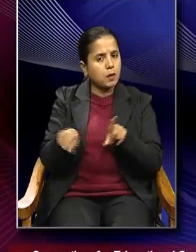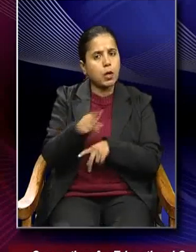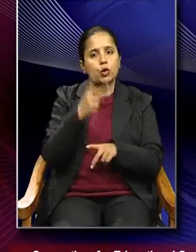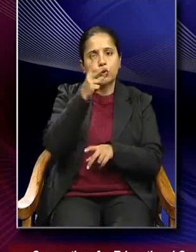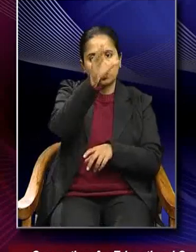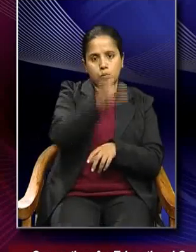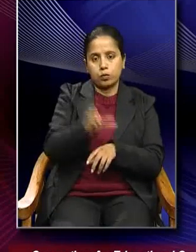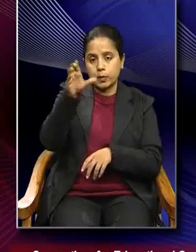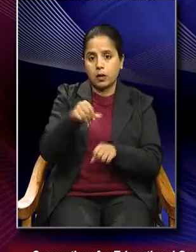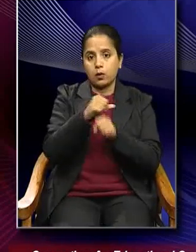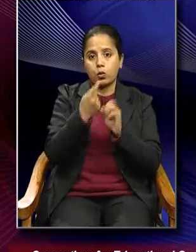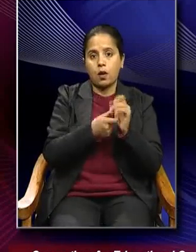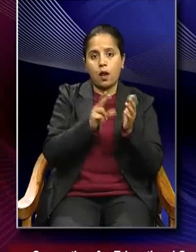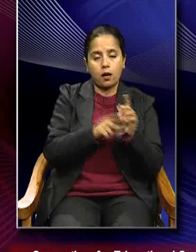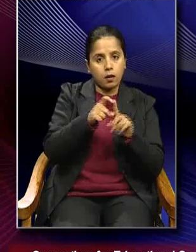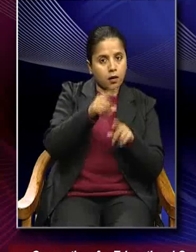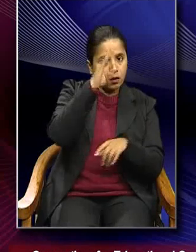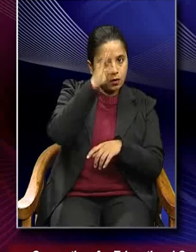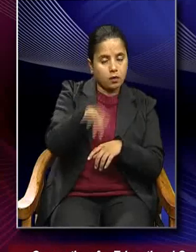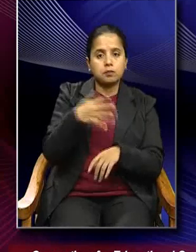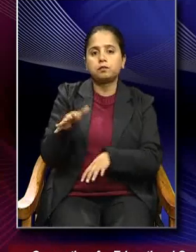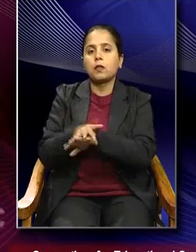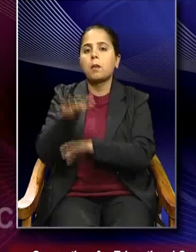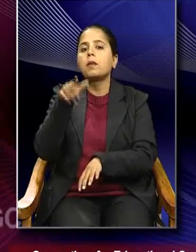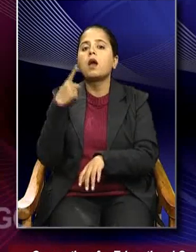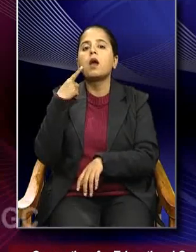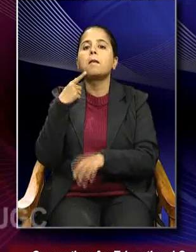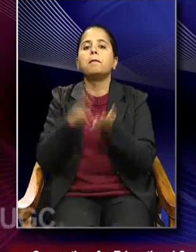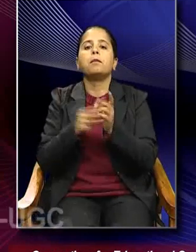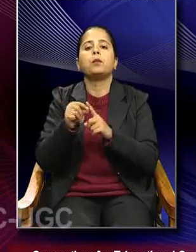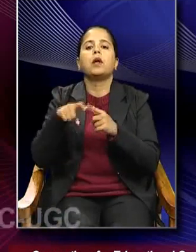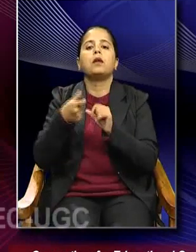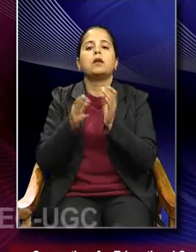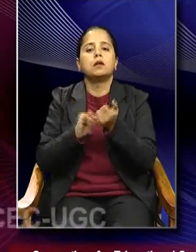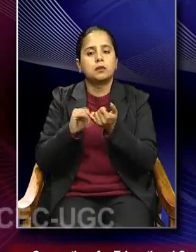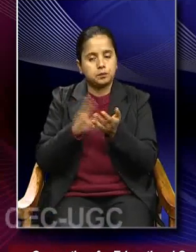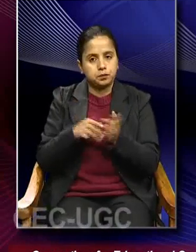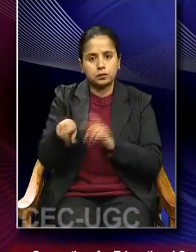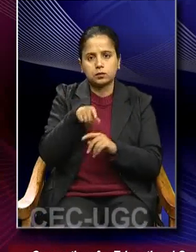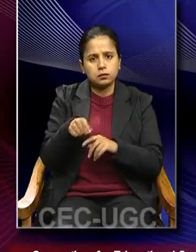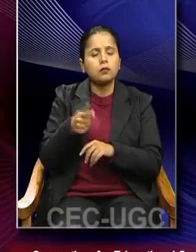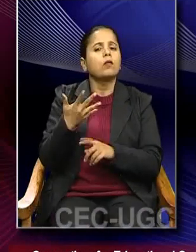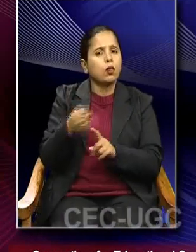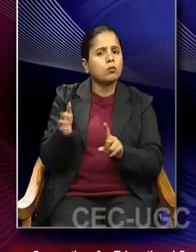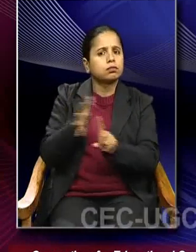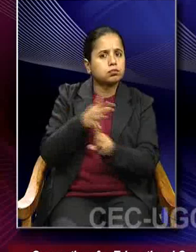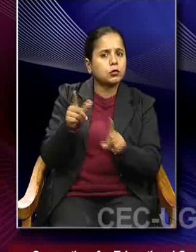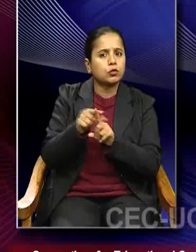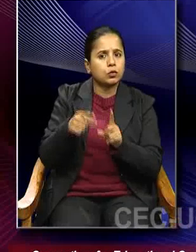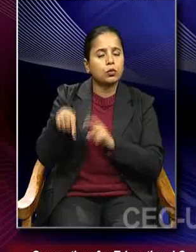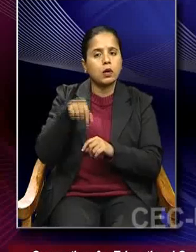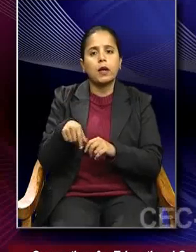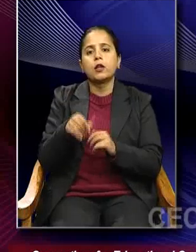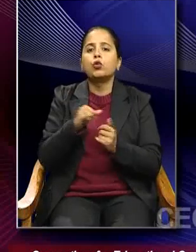poles, grand theory and abstracted empiricism, and trying to convince that